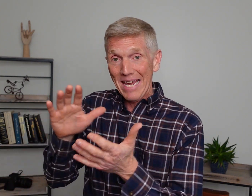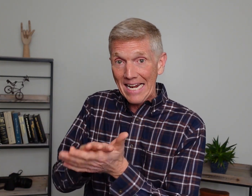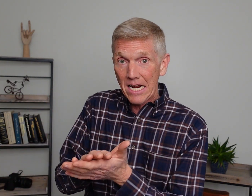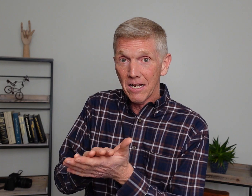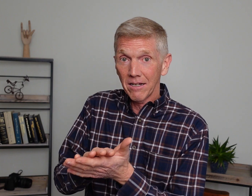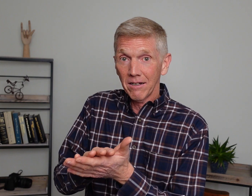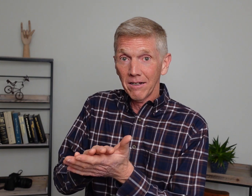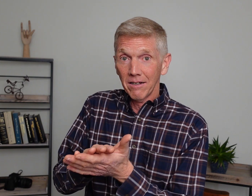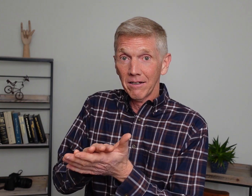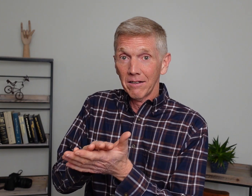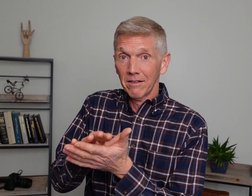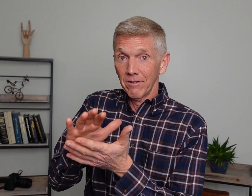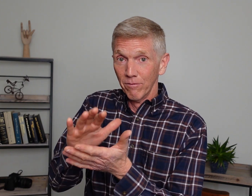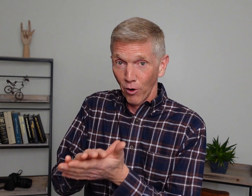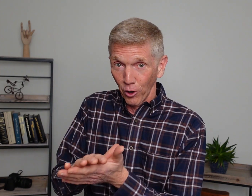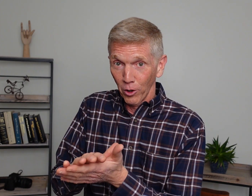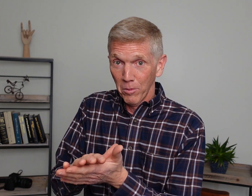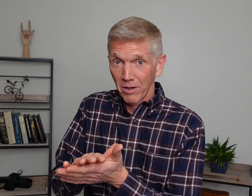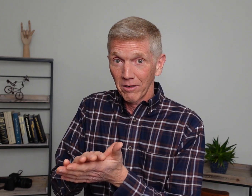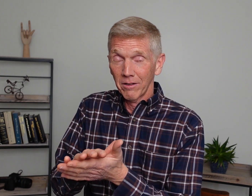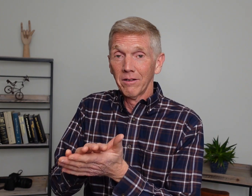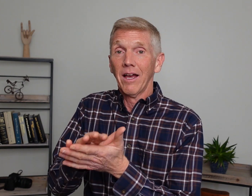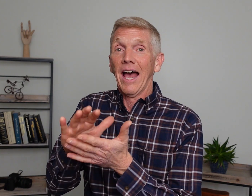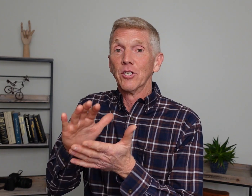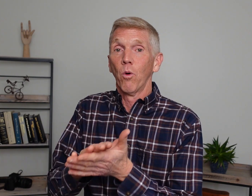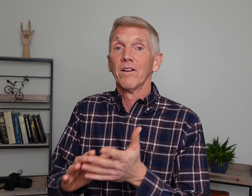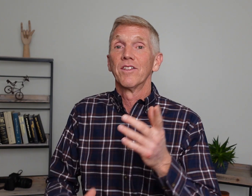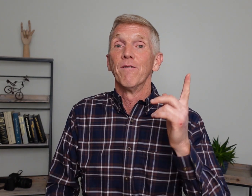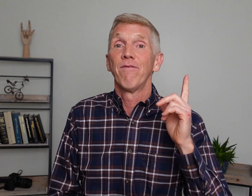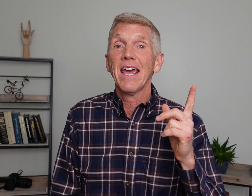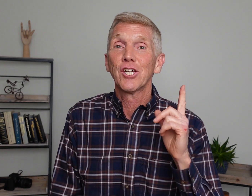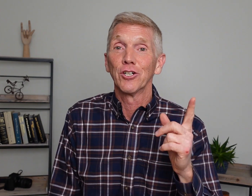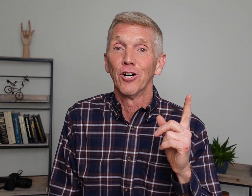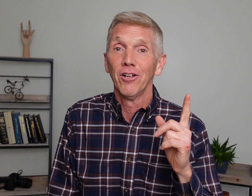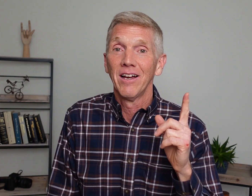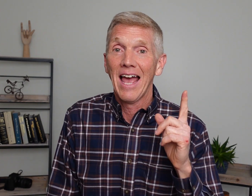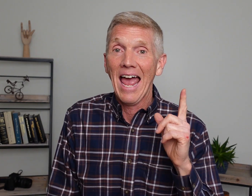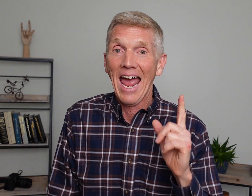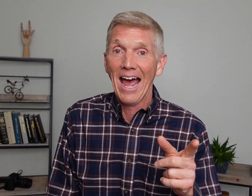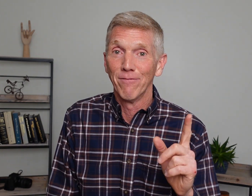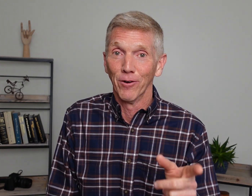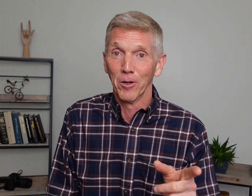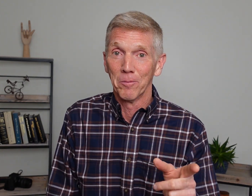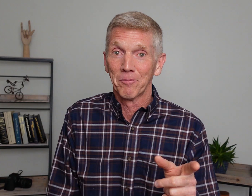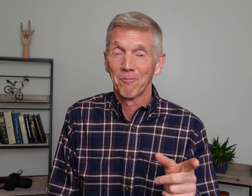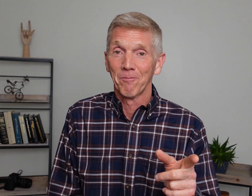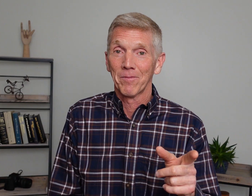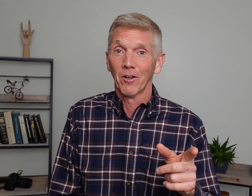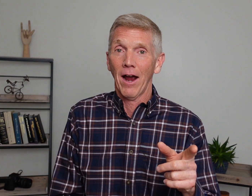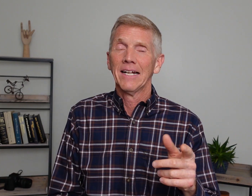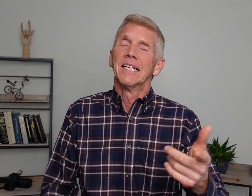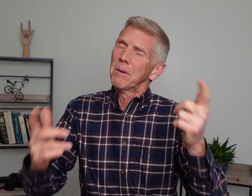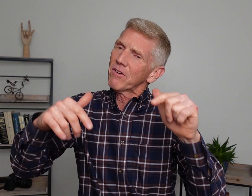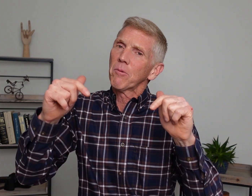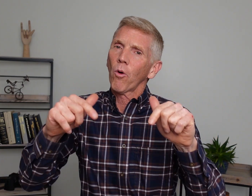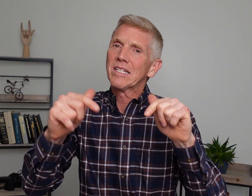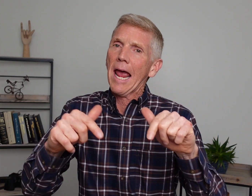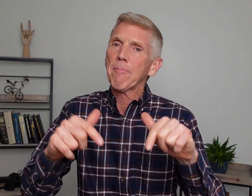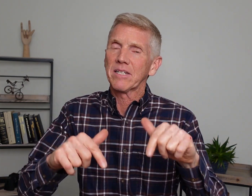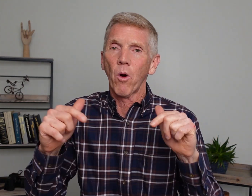repeated verb as well as the facial adverb. All right? Let me give you some more examples. I want to make